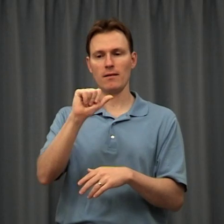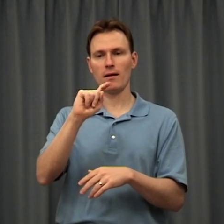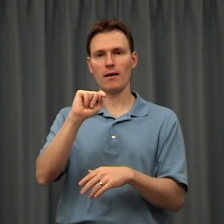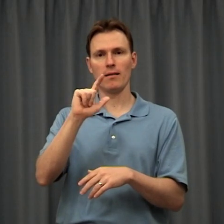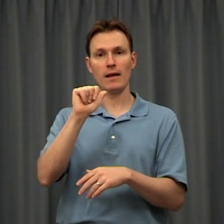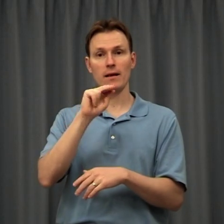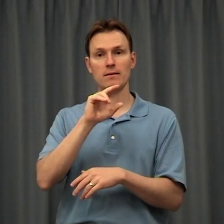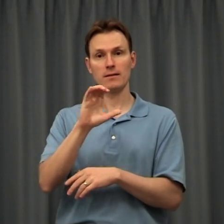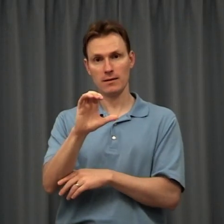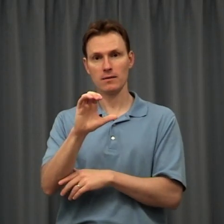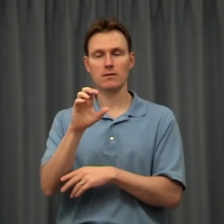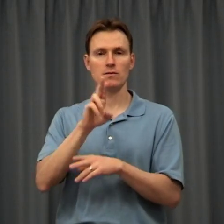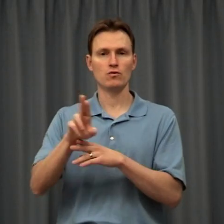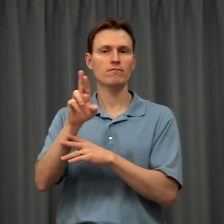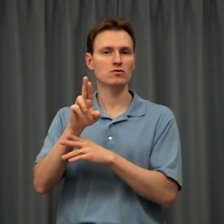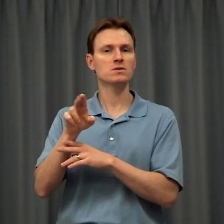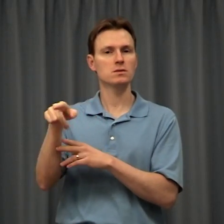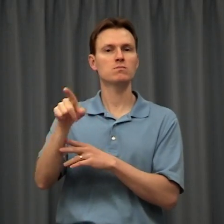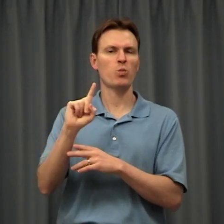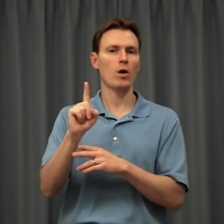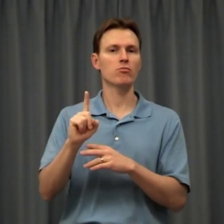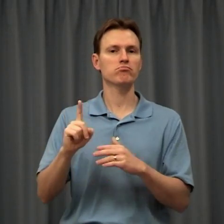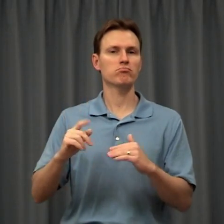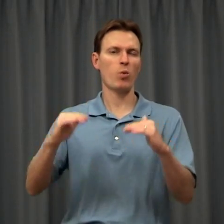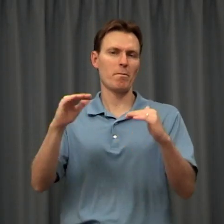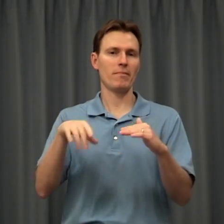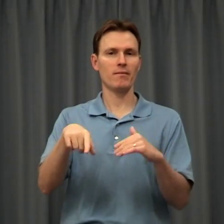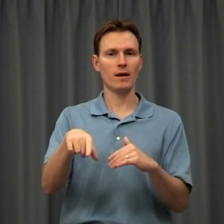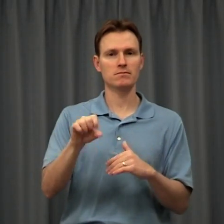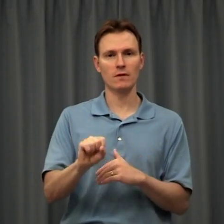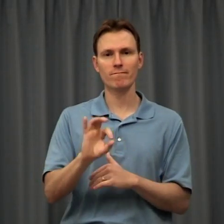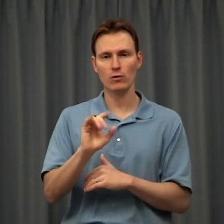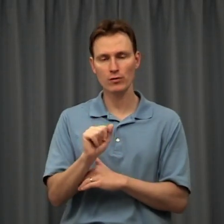Atlantic University, near where I grew up in southern Florida.